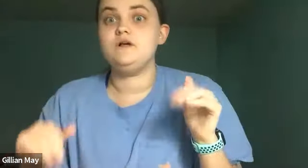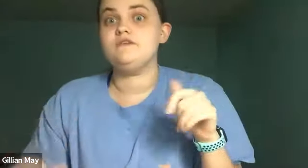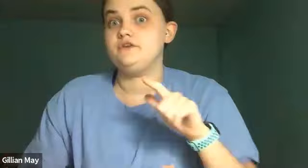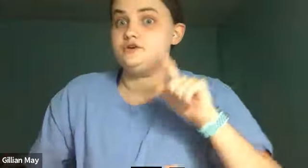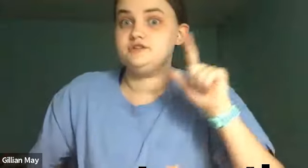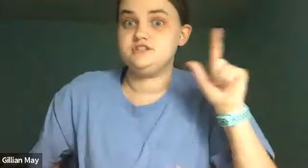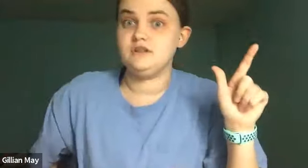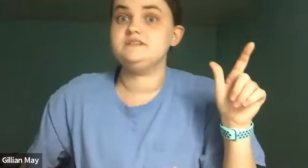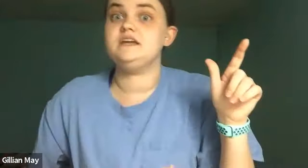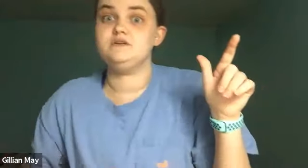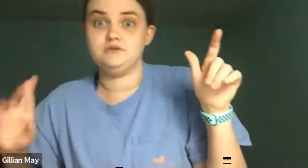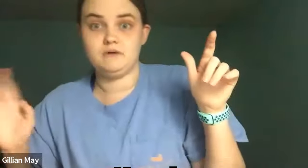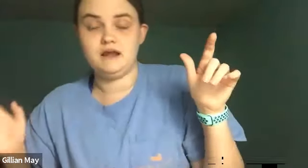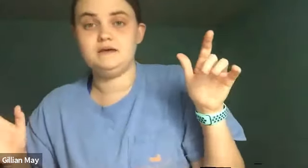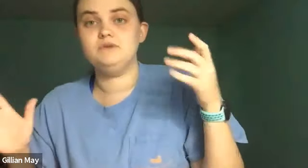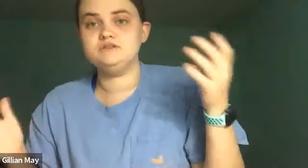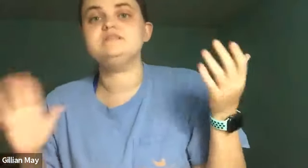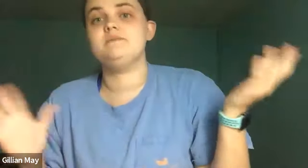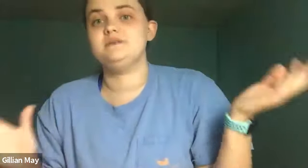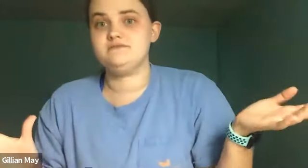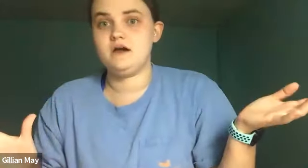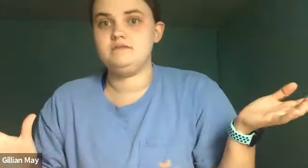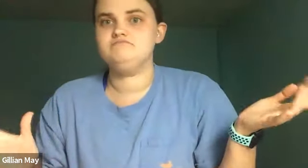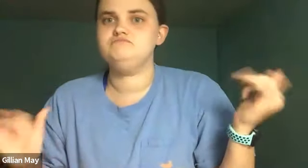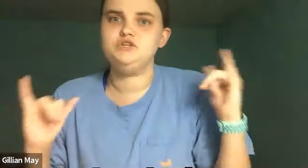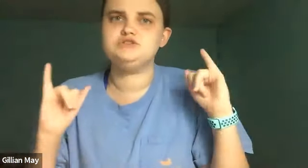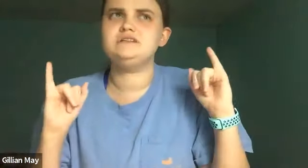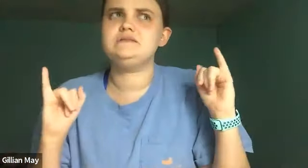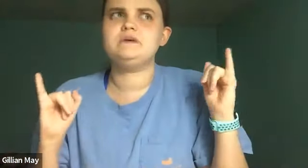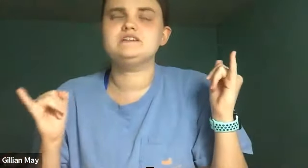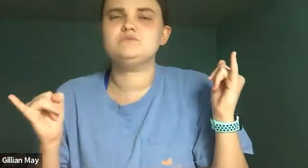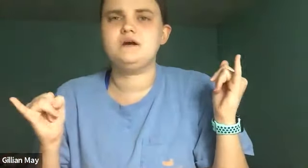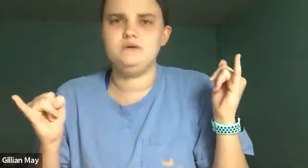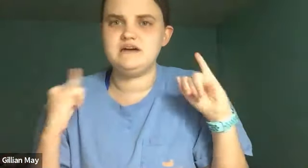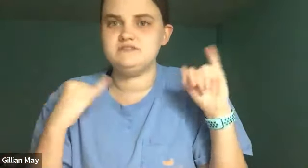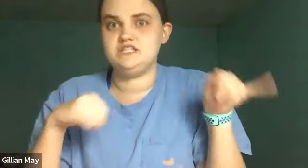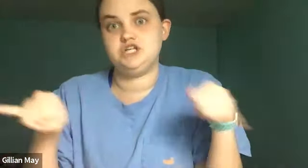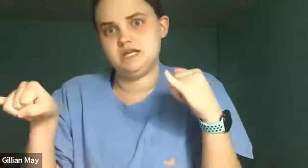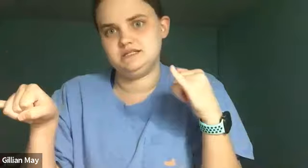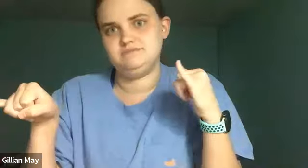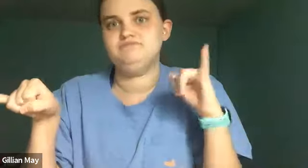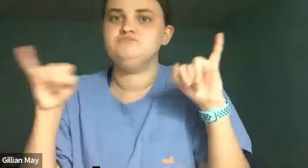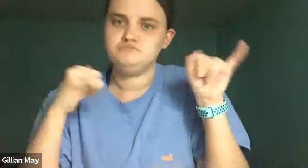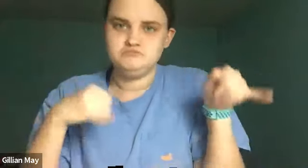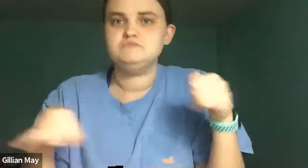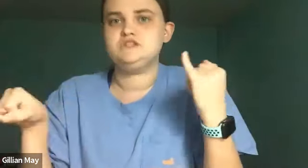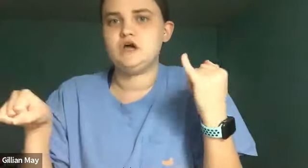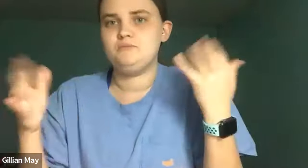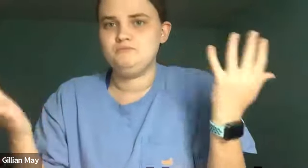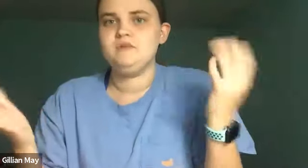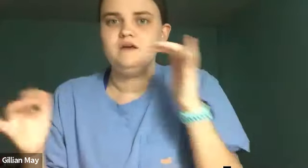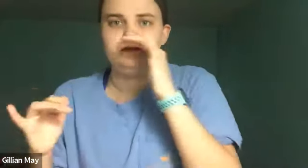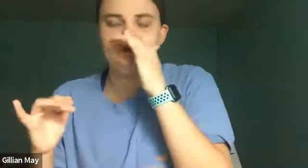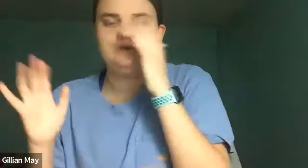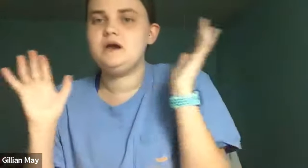of if you're using your left hand or your right hand. Most of the time it's fine. Usually the biggest one I always have is the J's. So do not